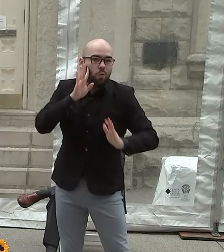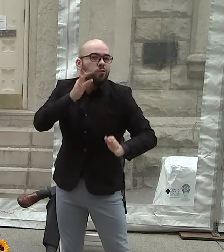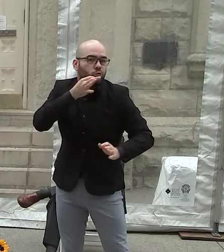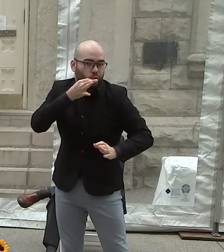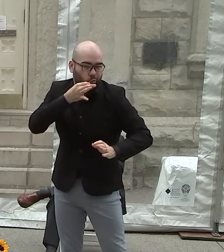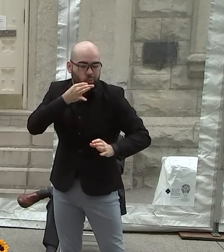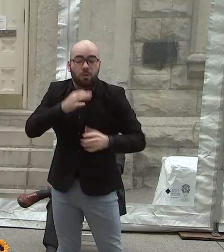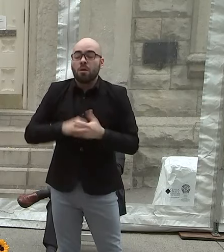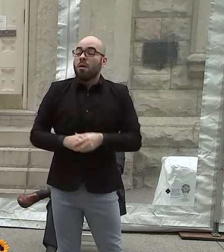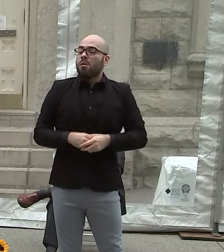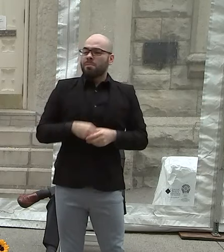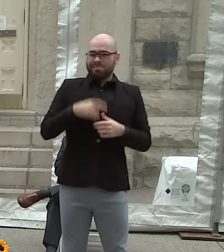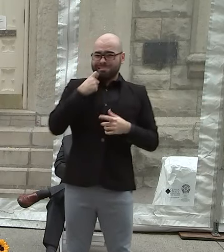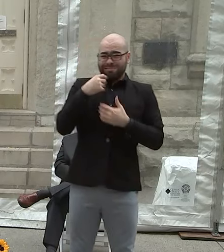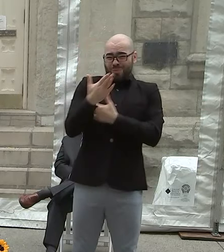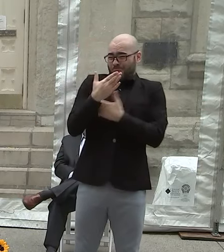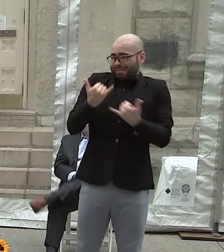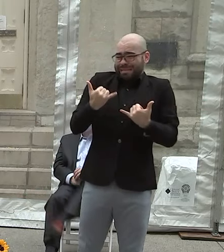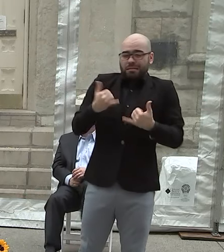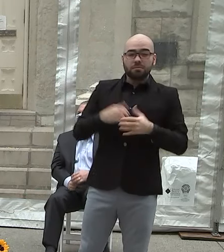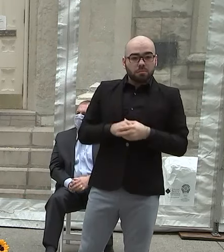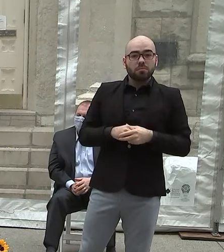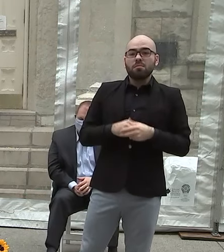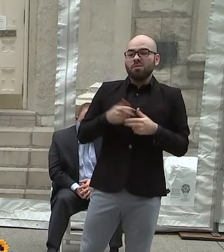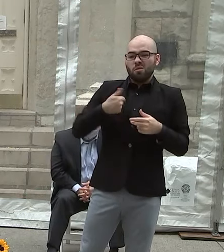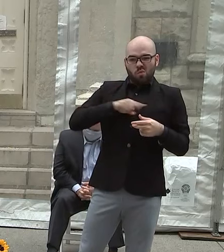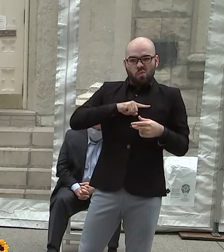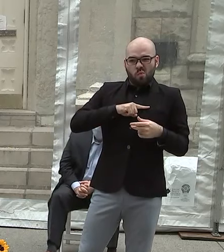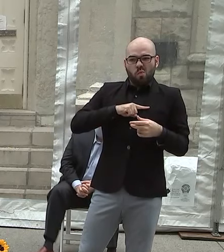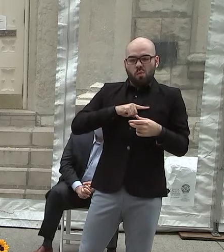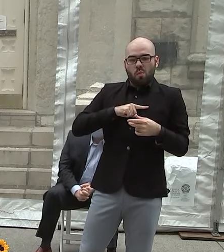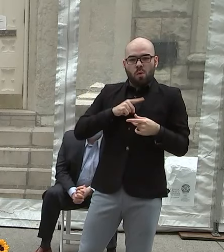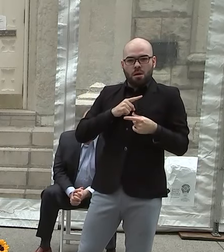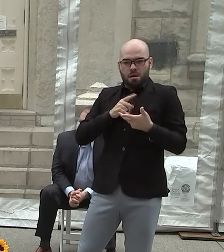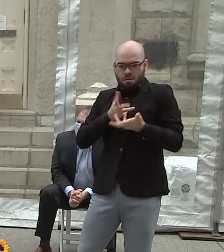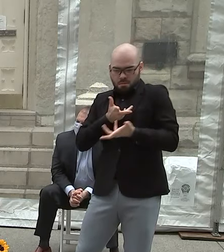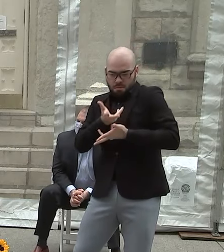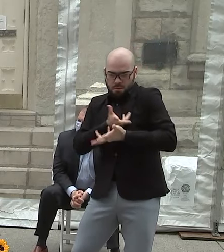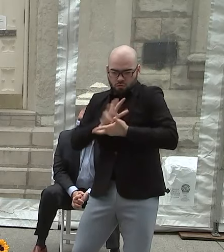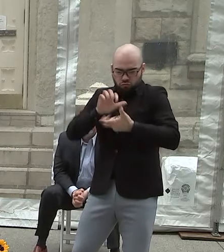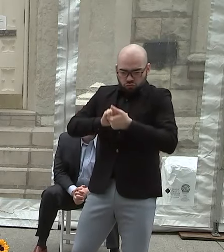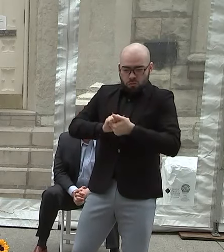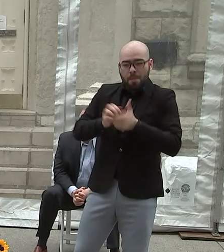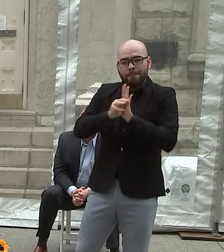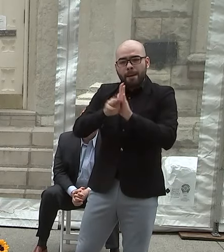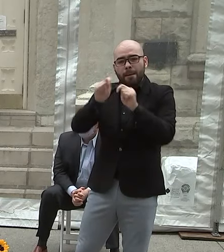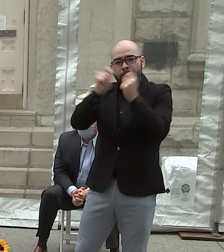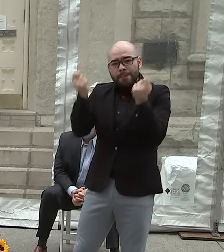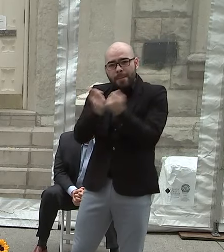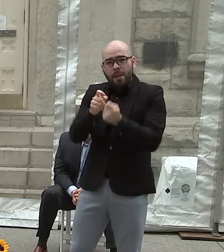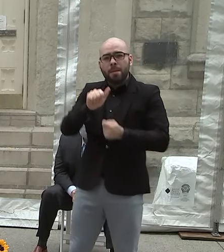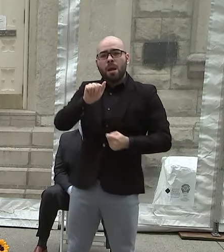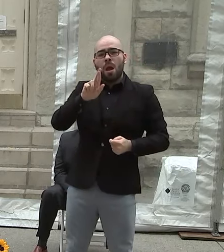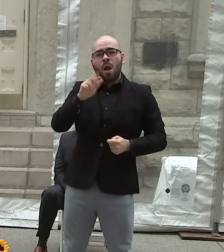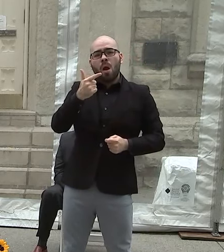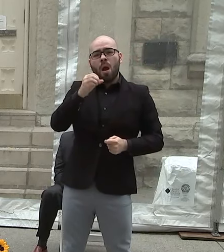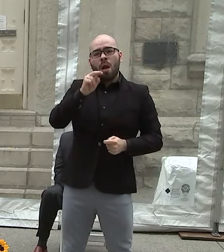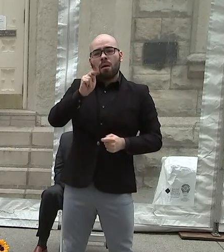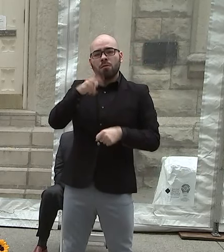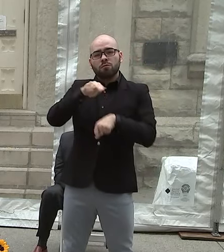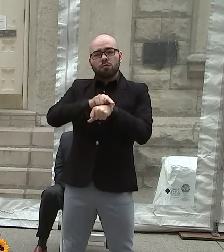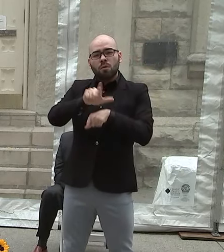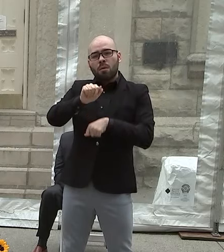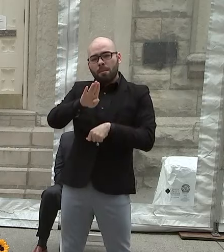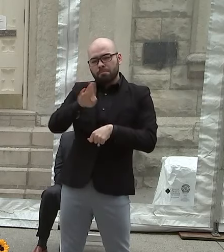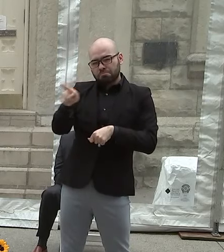like just this morning, for example, we were looking with one of the modeling teams that we work with here at Argonne National Labs that have been